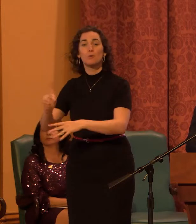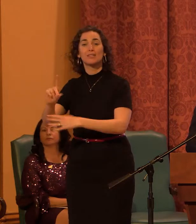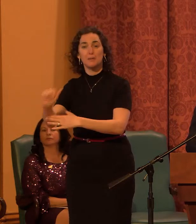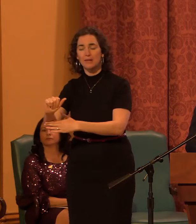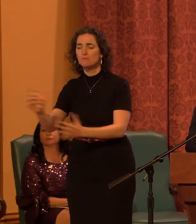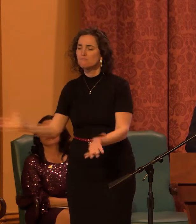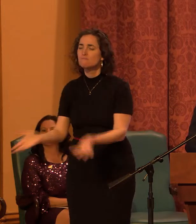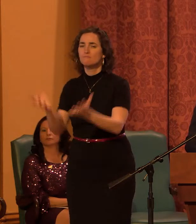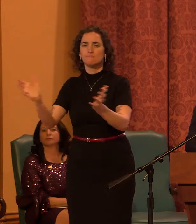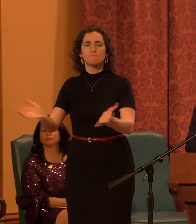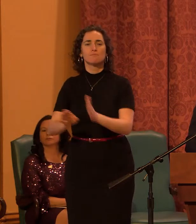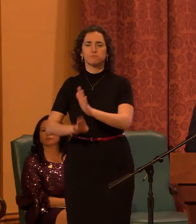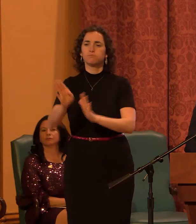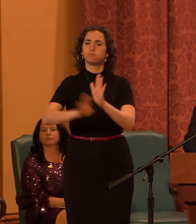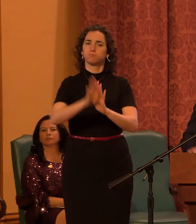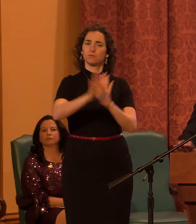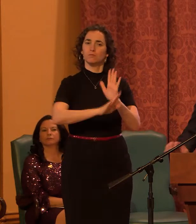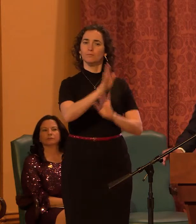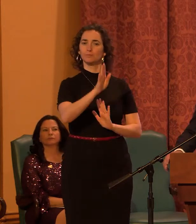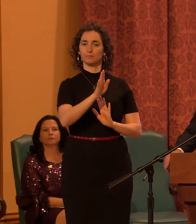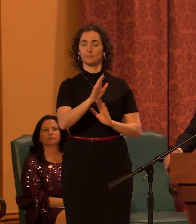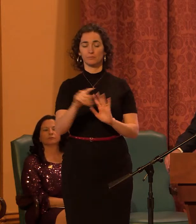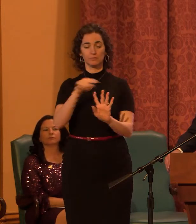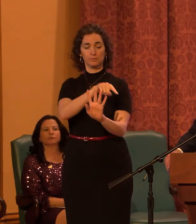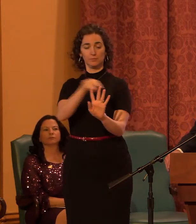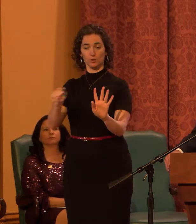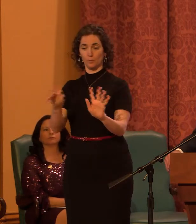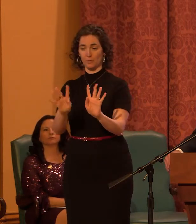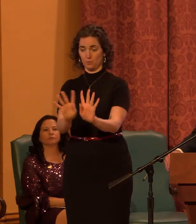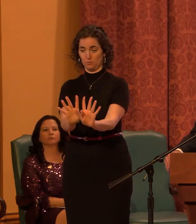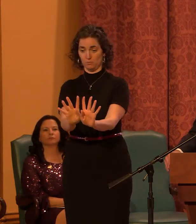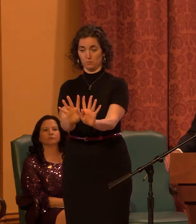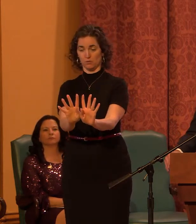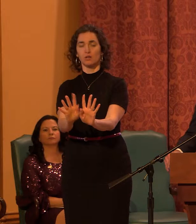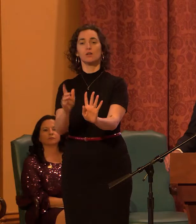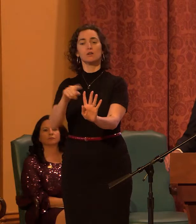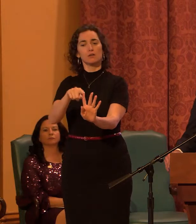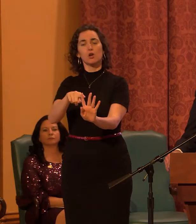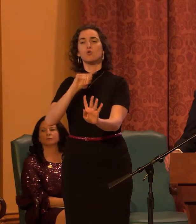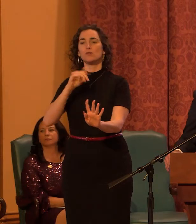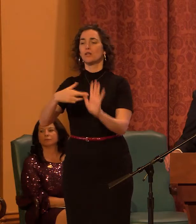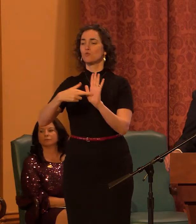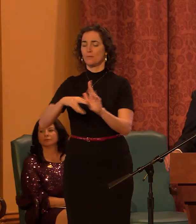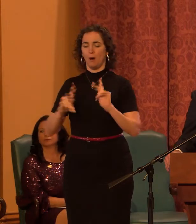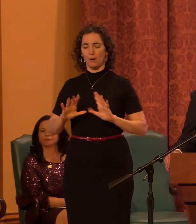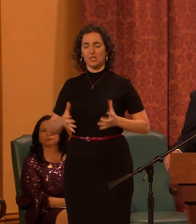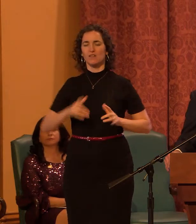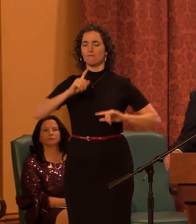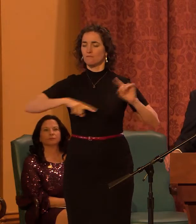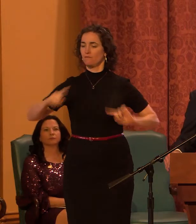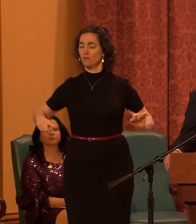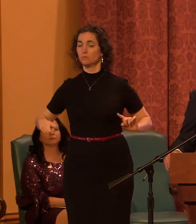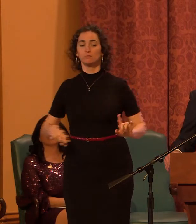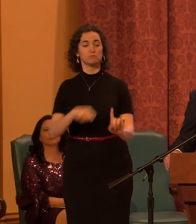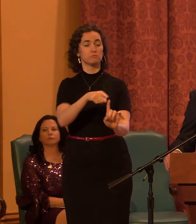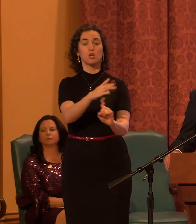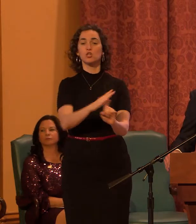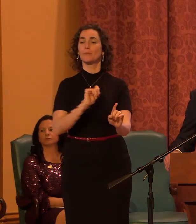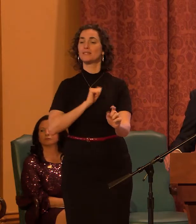disabilities. And they represent a very wide variety of our population. Some are